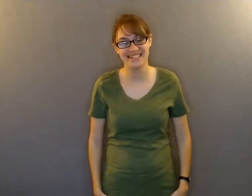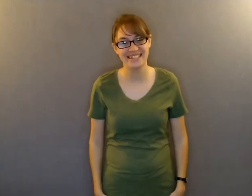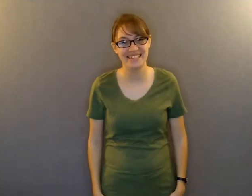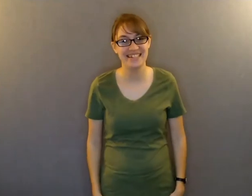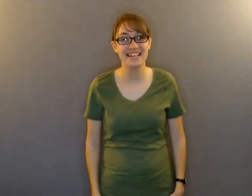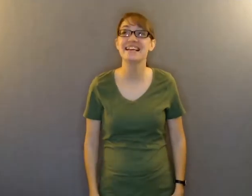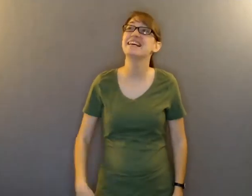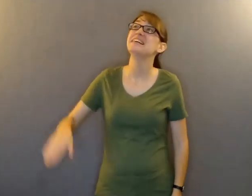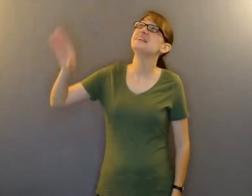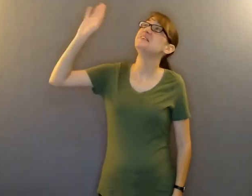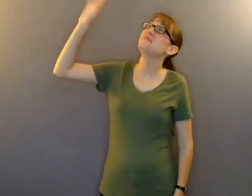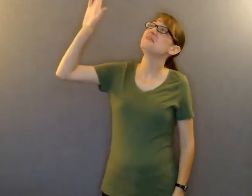ahead.